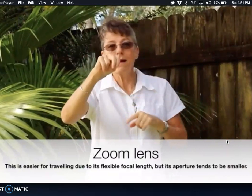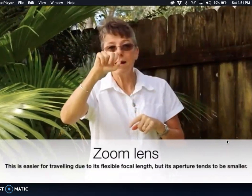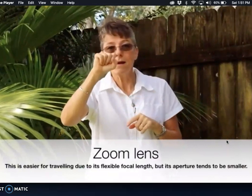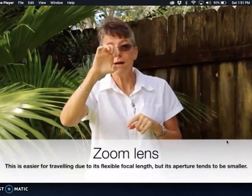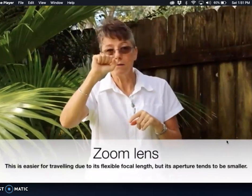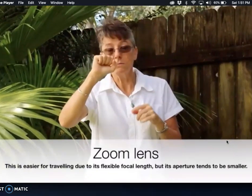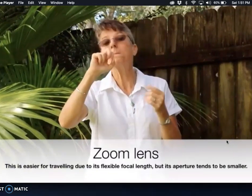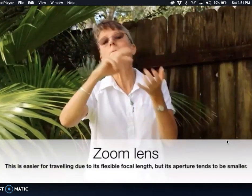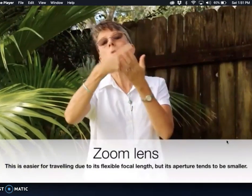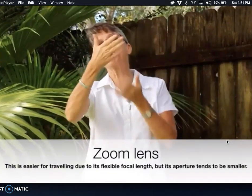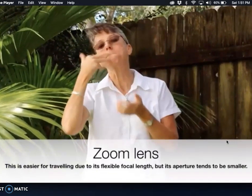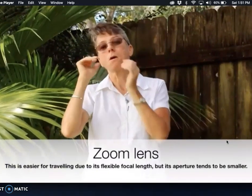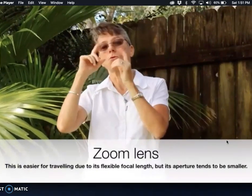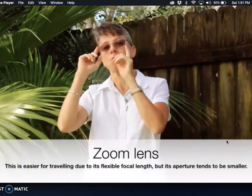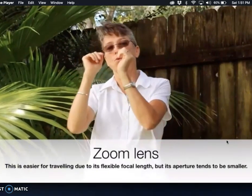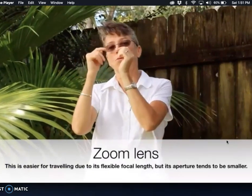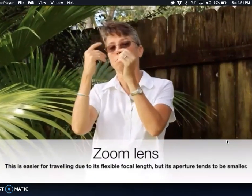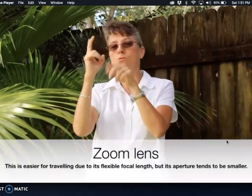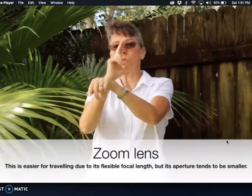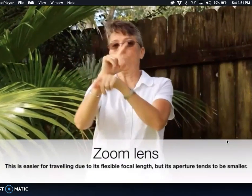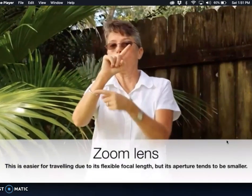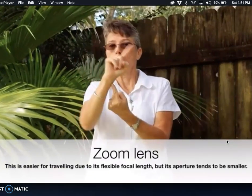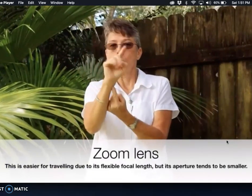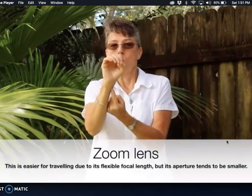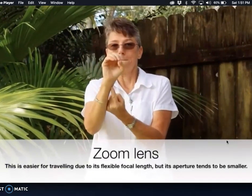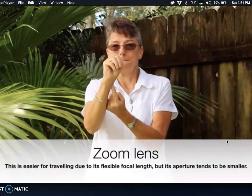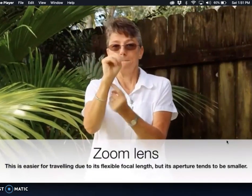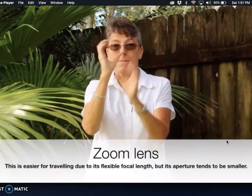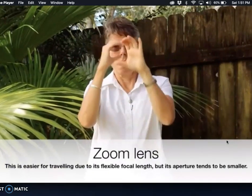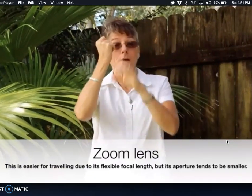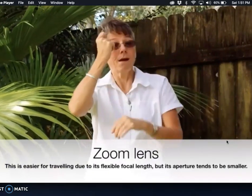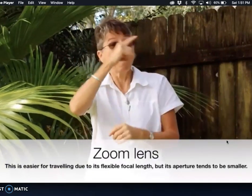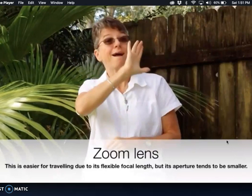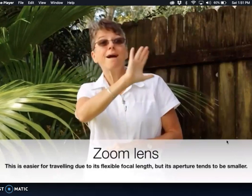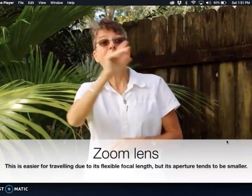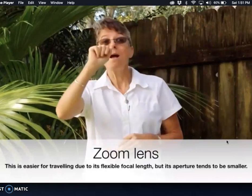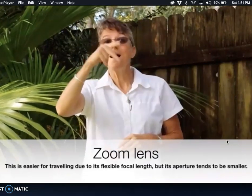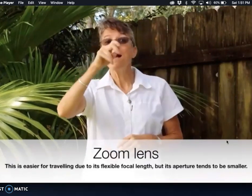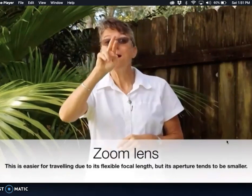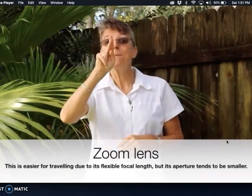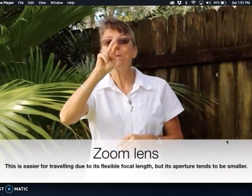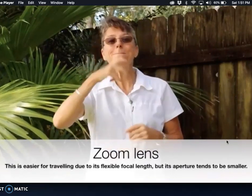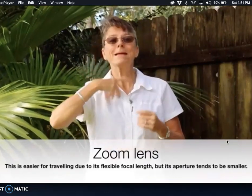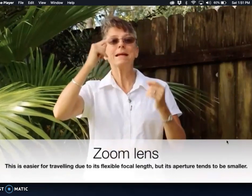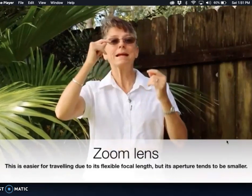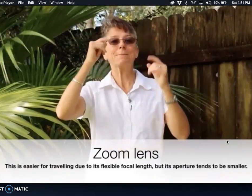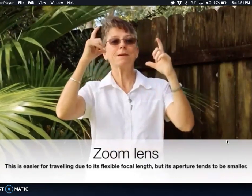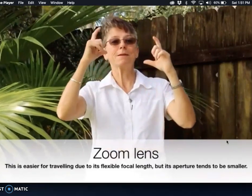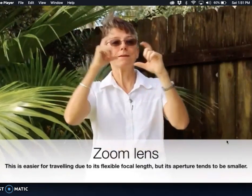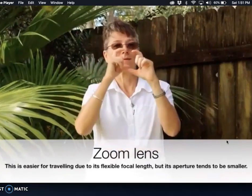So when you're traveling, if you want different distances, you may want to invest in a zoom